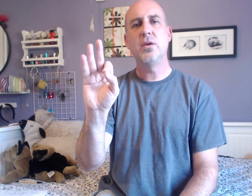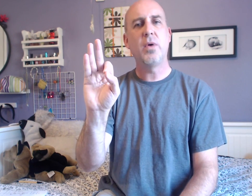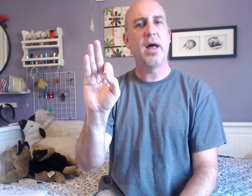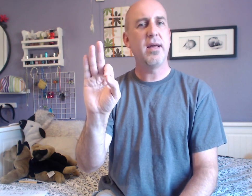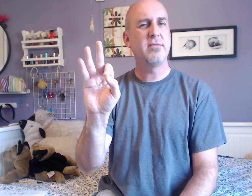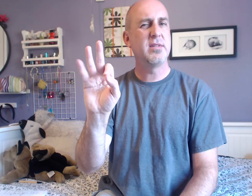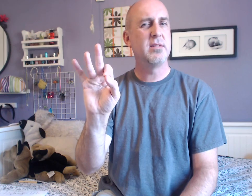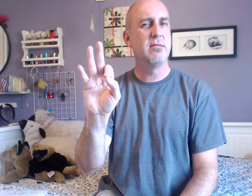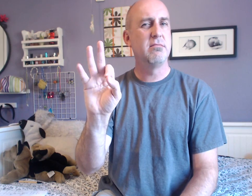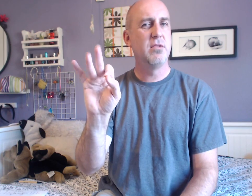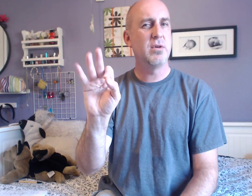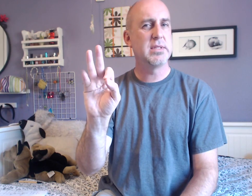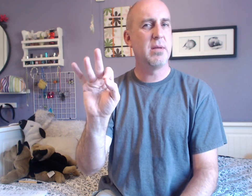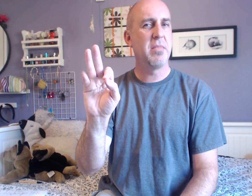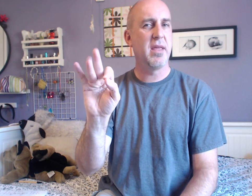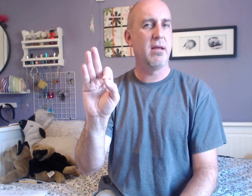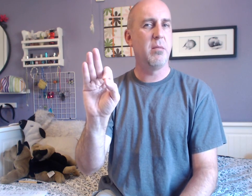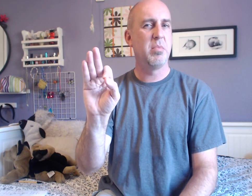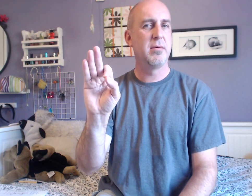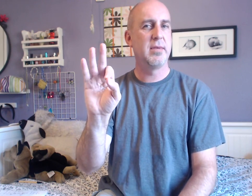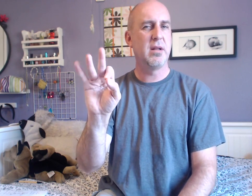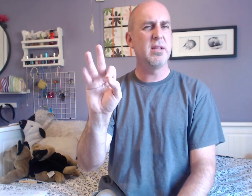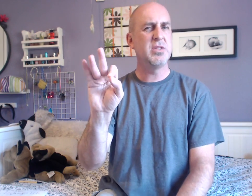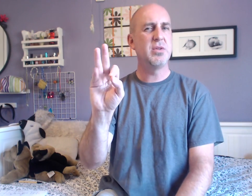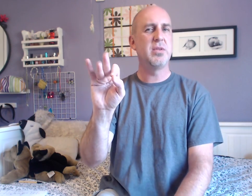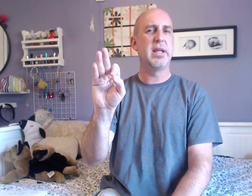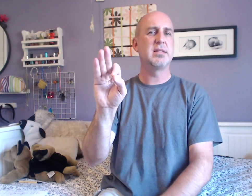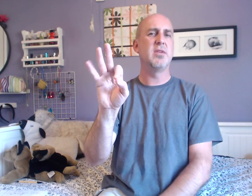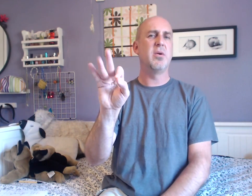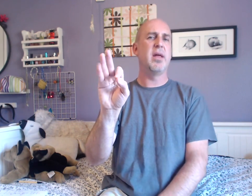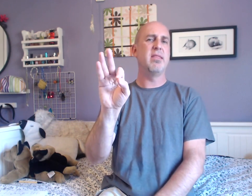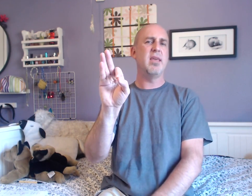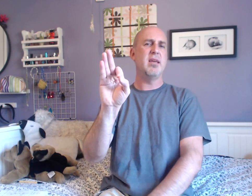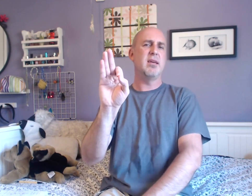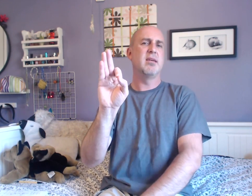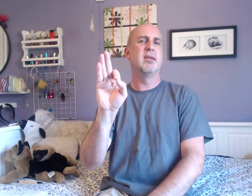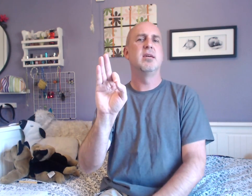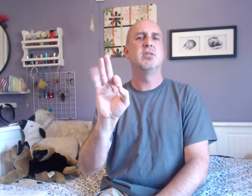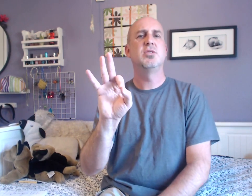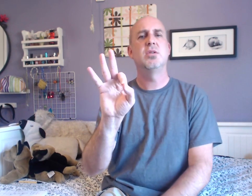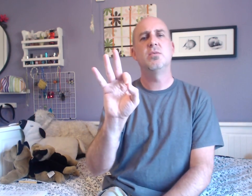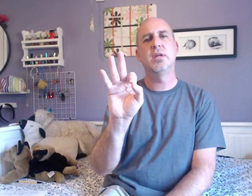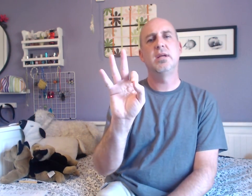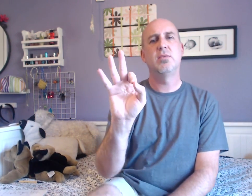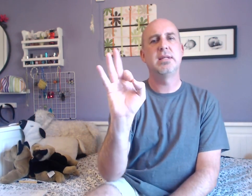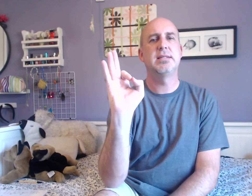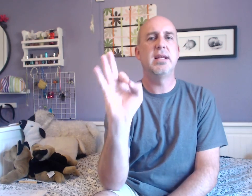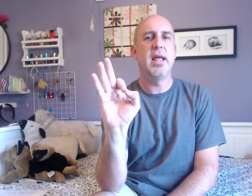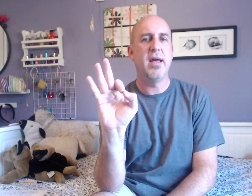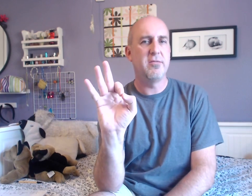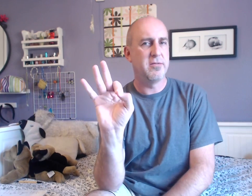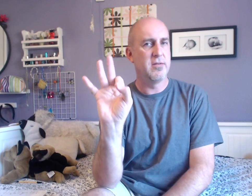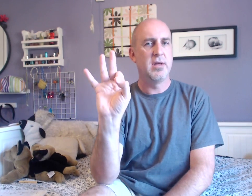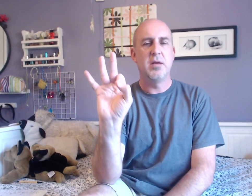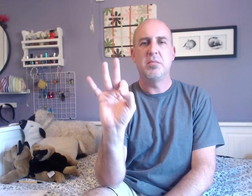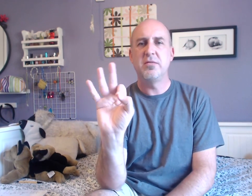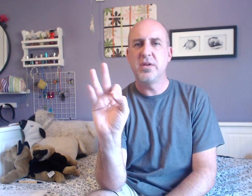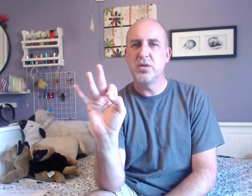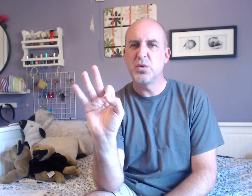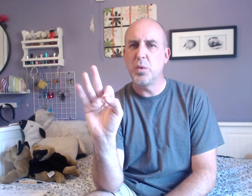I have to look something up, and I'll let you know in the next video. I think generally when I sign F, my fingers are